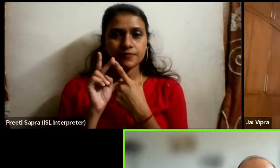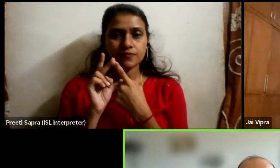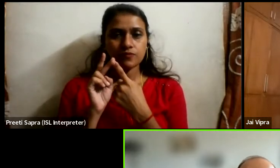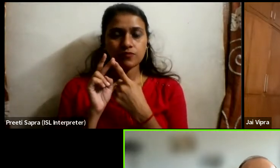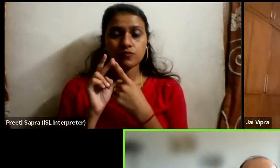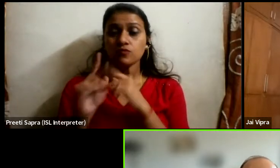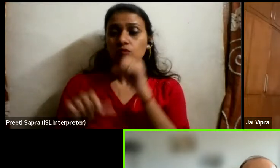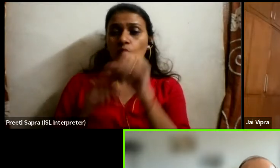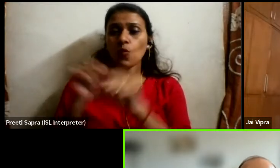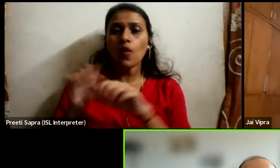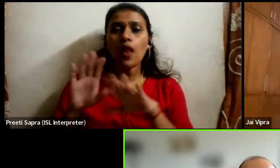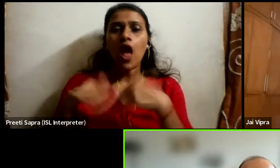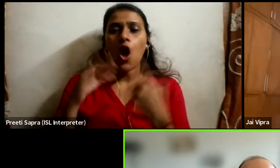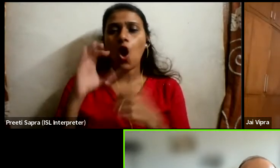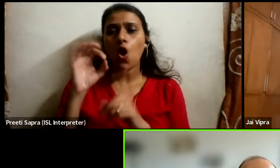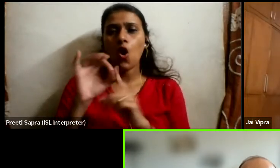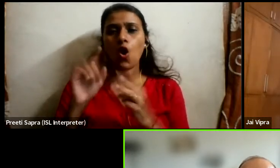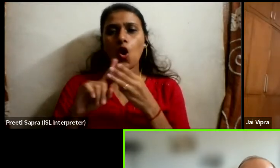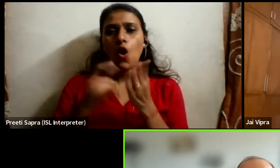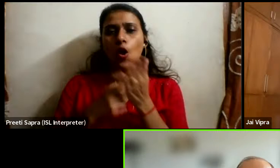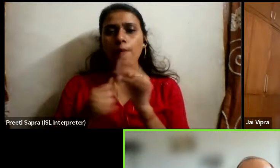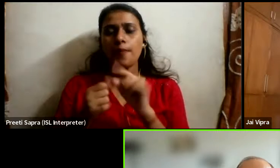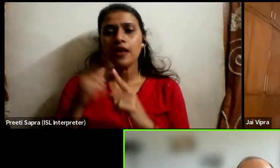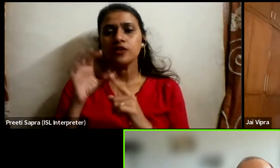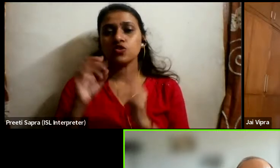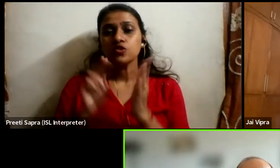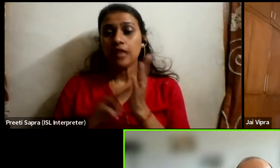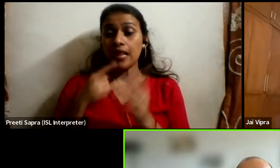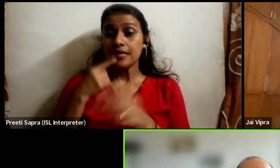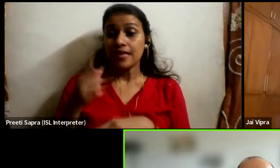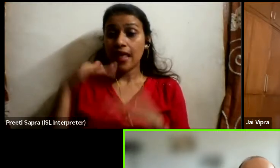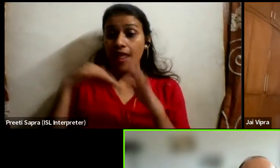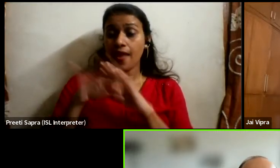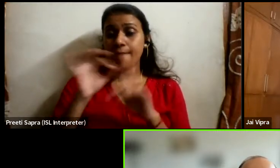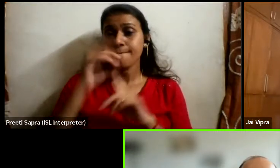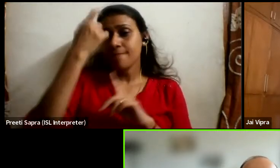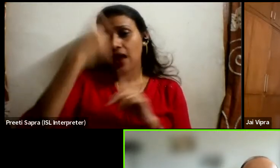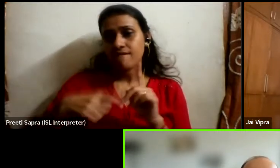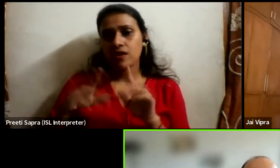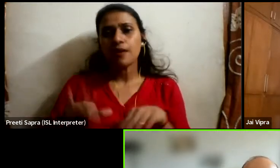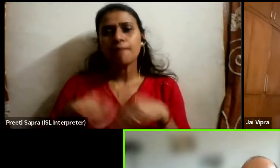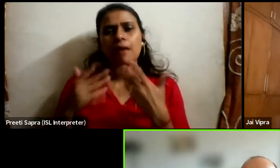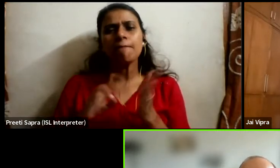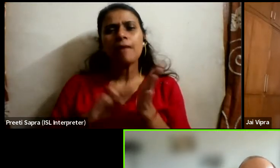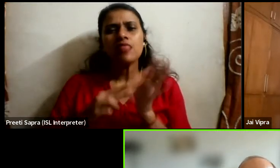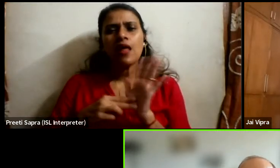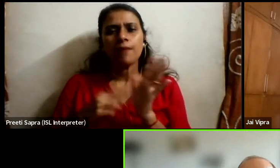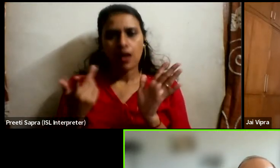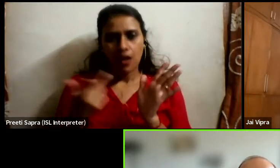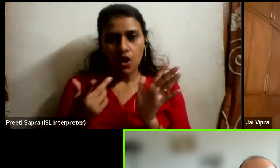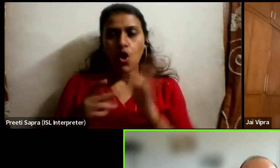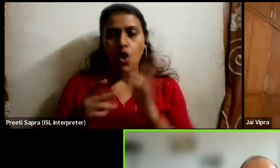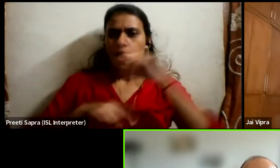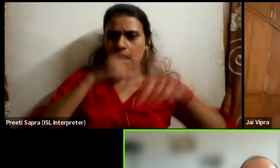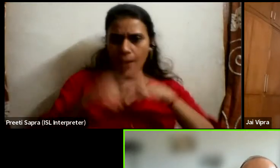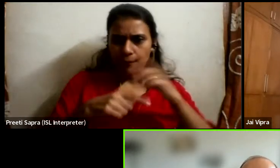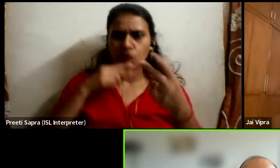an ownership model when we're talking about what privacy means in this context? And we talk about data cooperatives, we talk about all